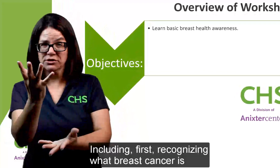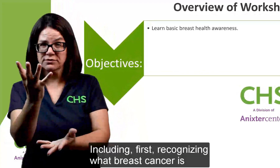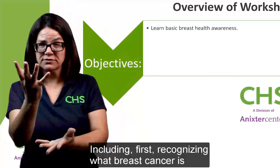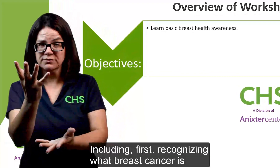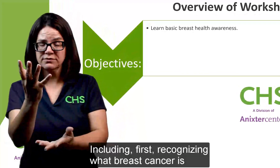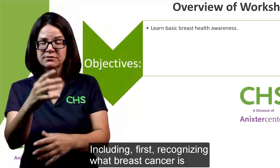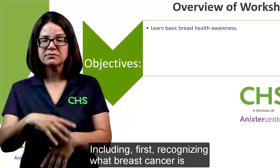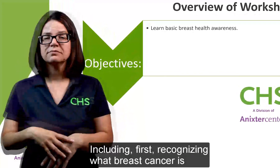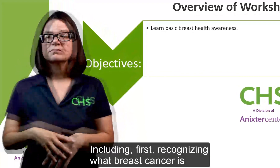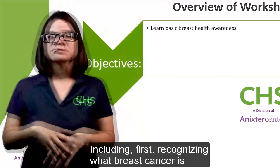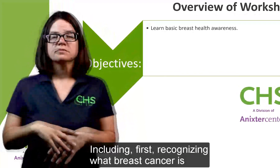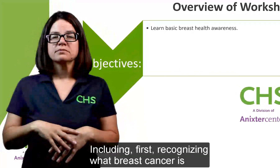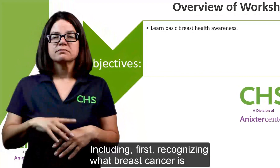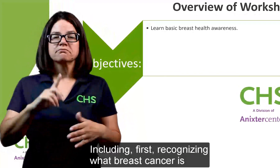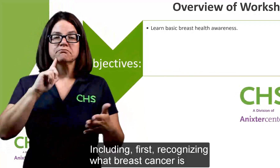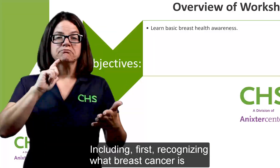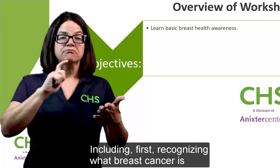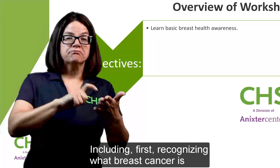including,